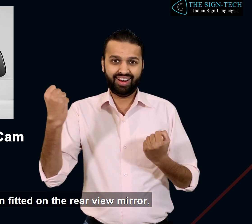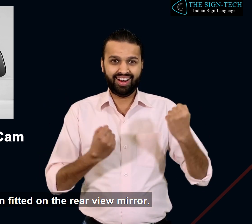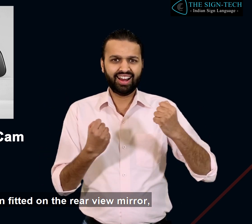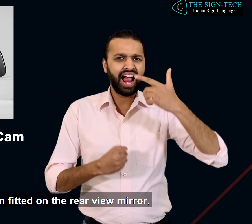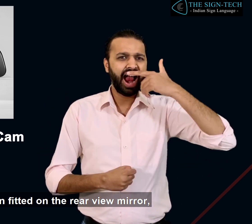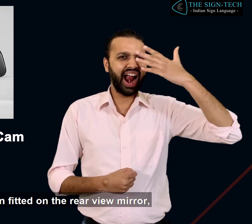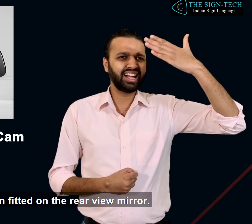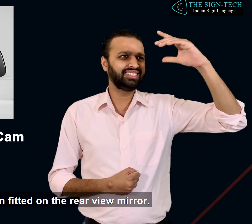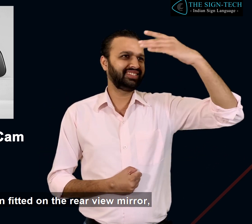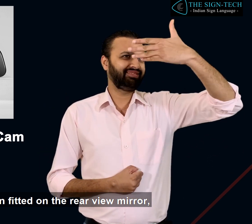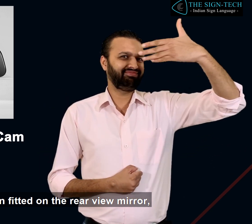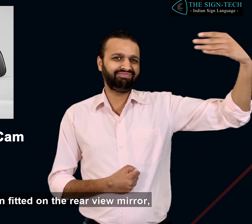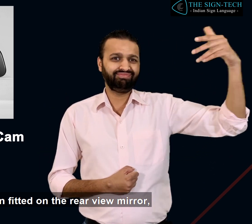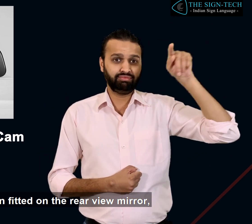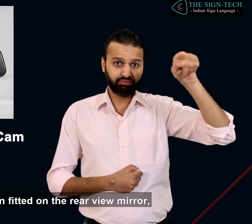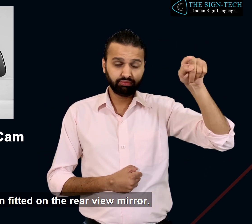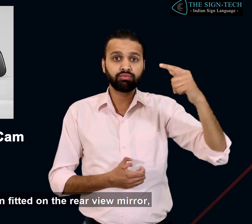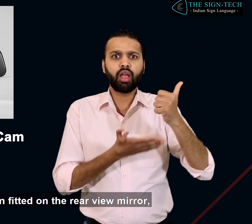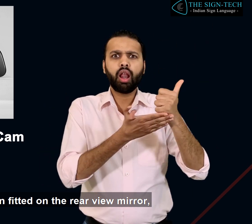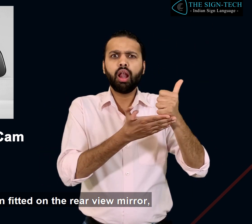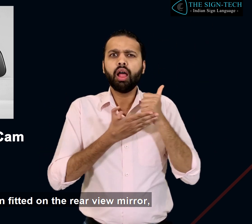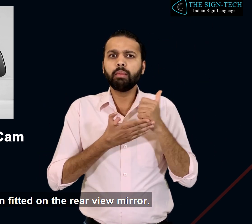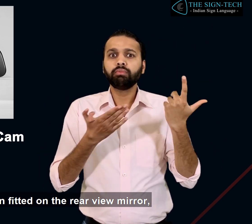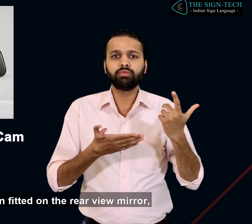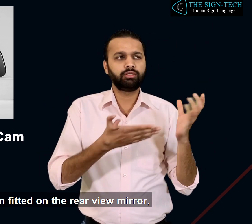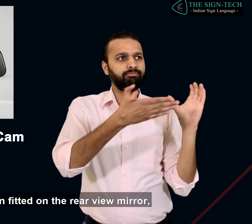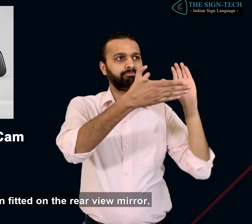The IRVM, when fitted on the rear-view mirror,